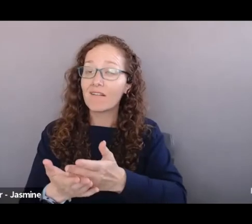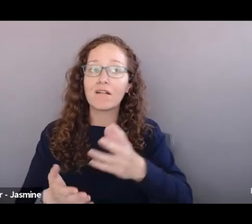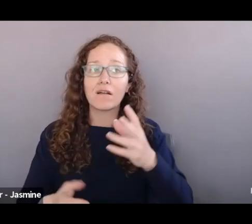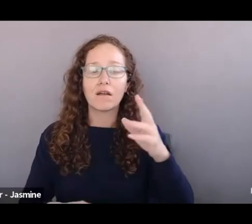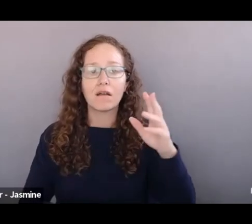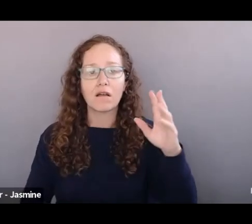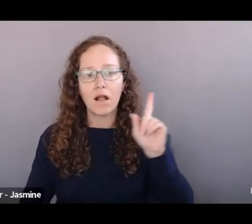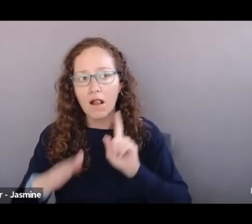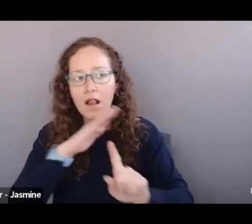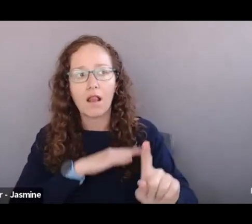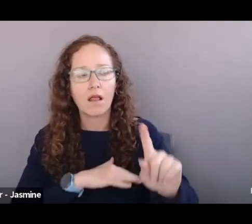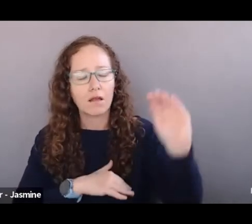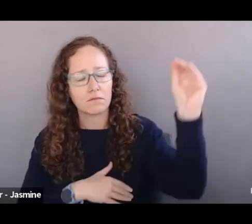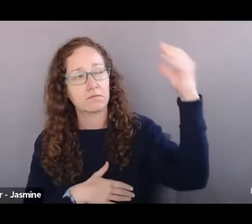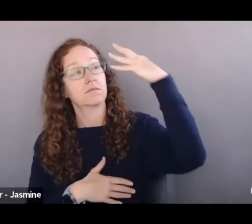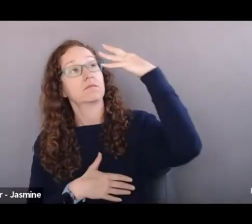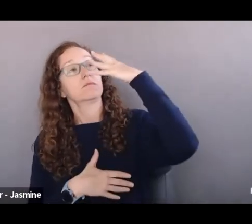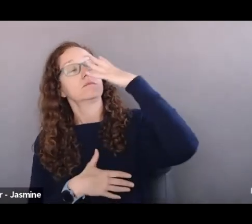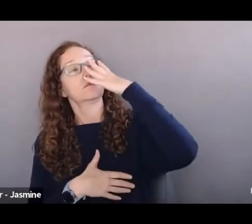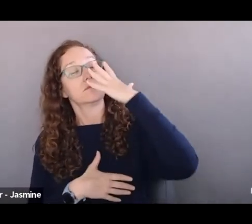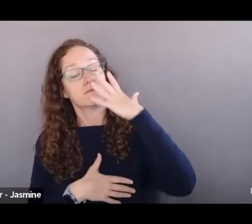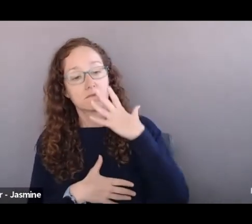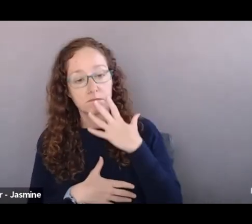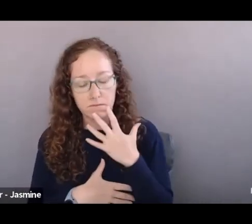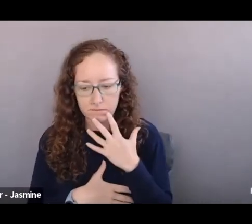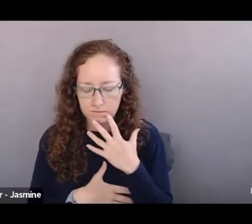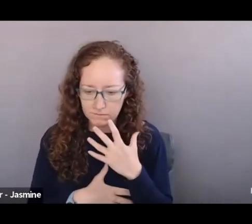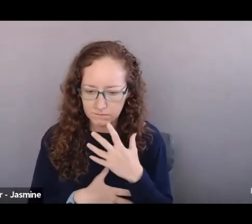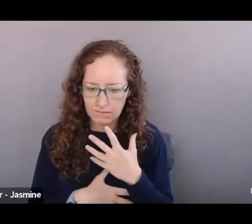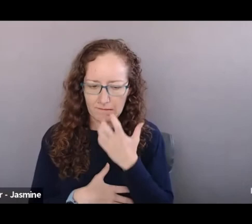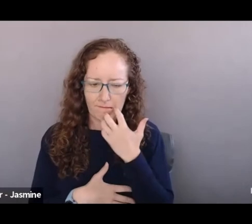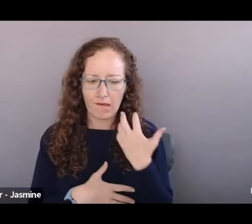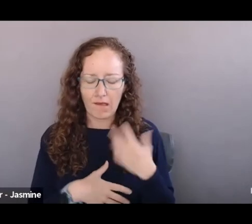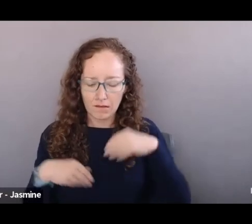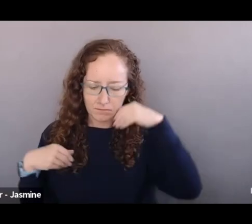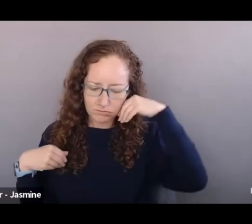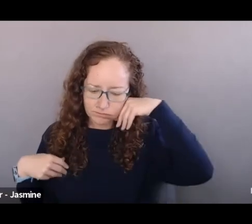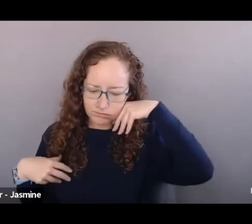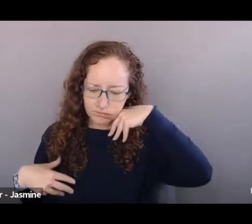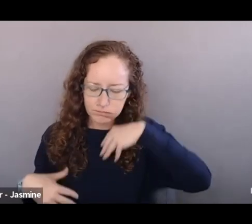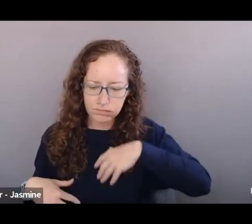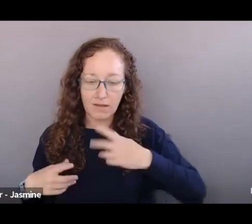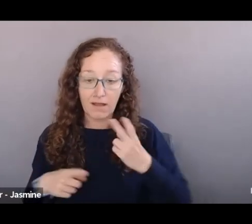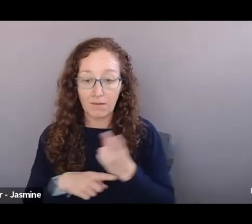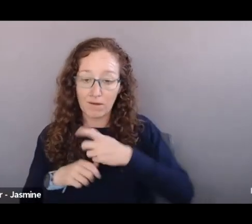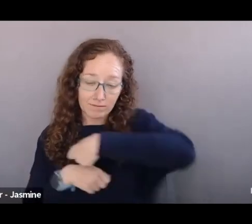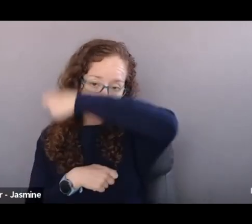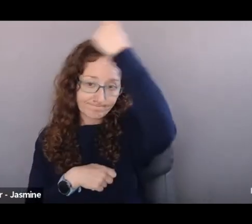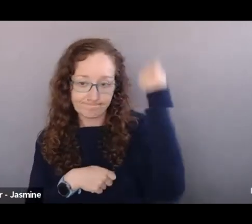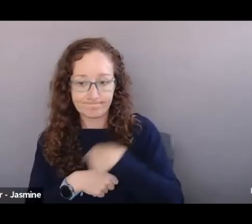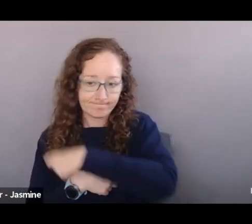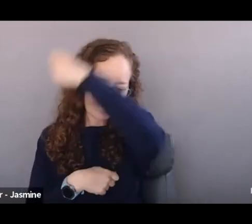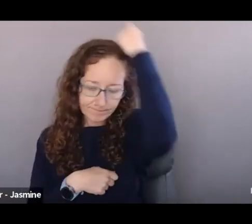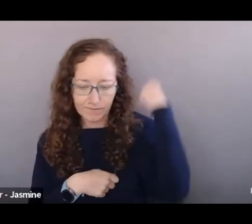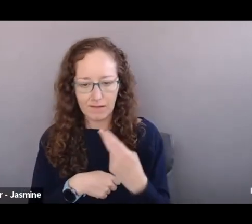squint as a small puddles of sweat began to form beneath my hijab, which I was given as a gift by one of